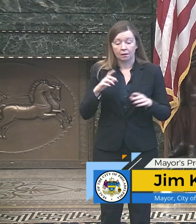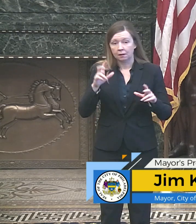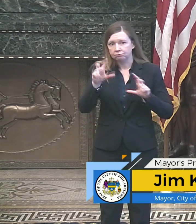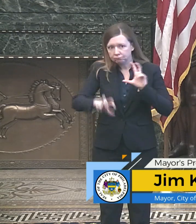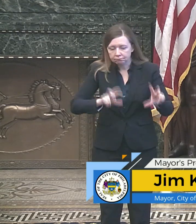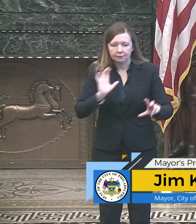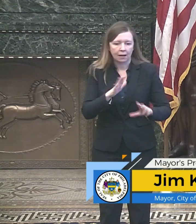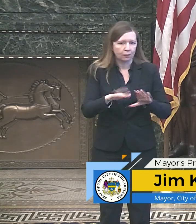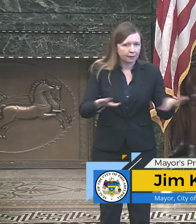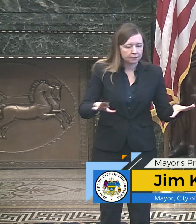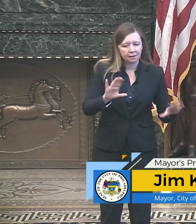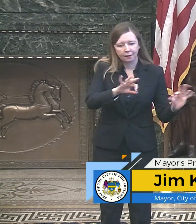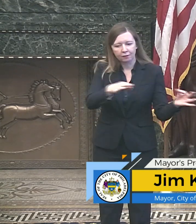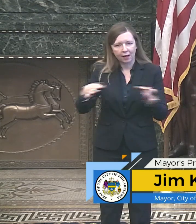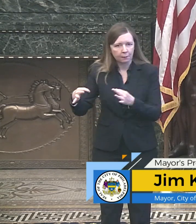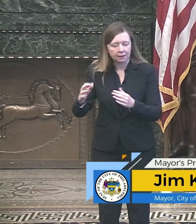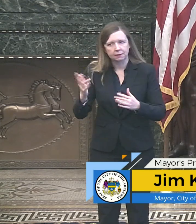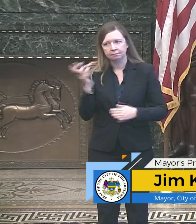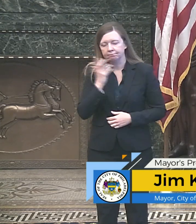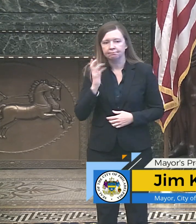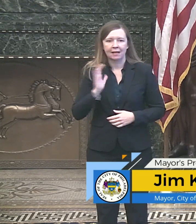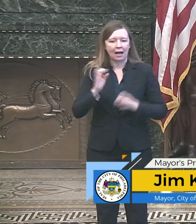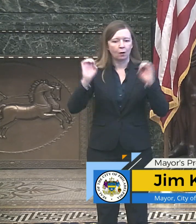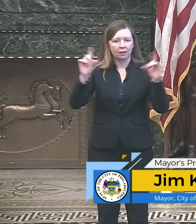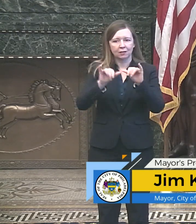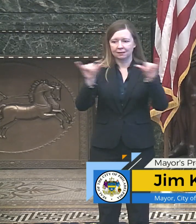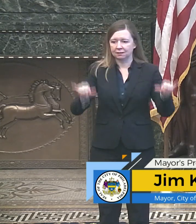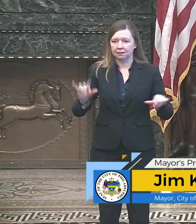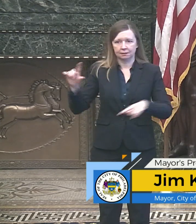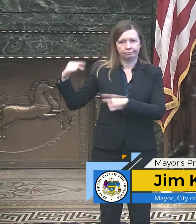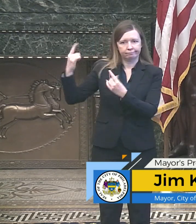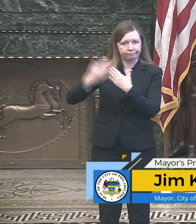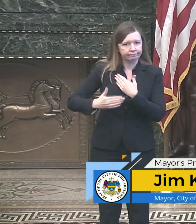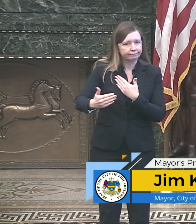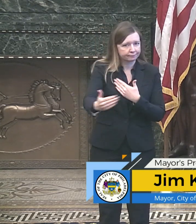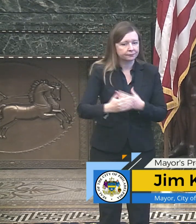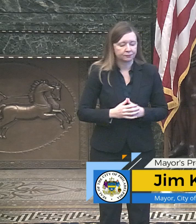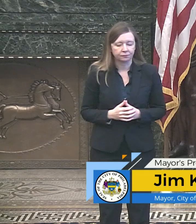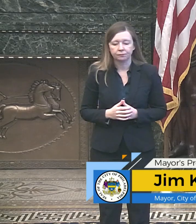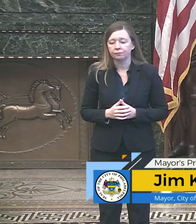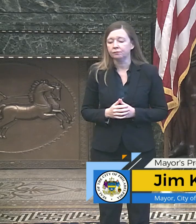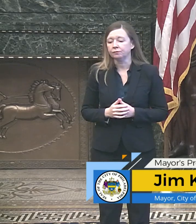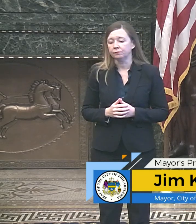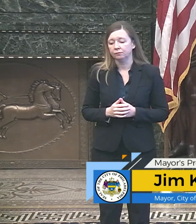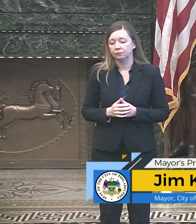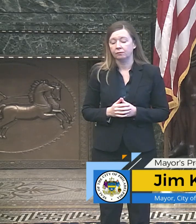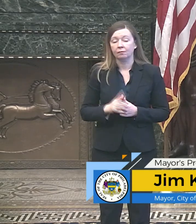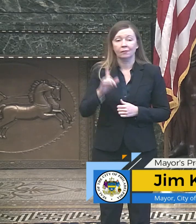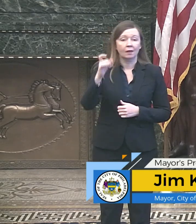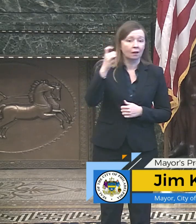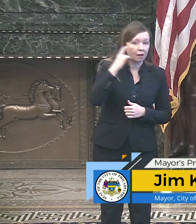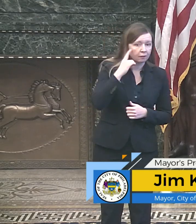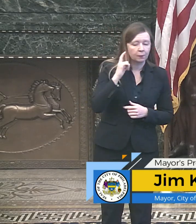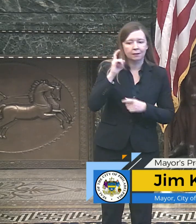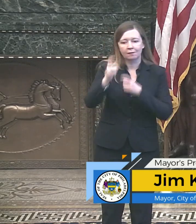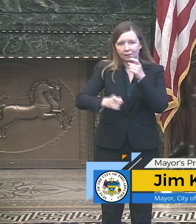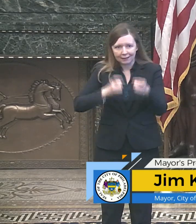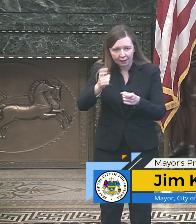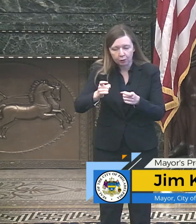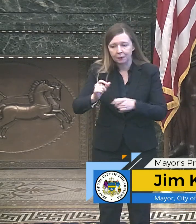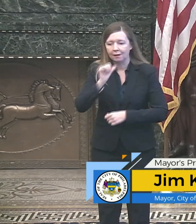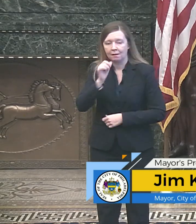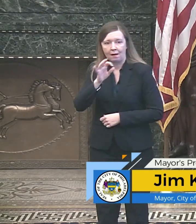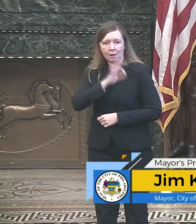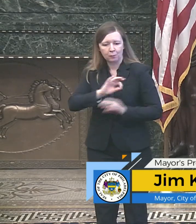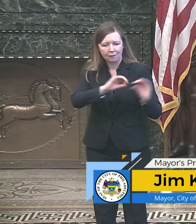our kids and their families and in our education system over the long term. Collaboration among government, philanthropy,